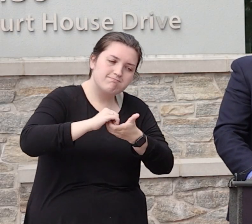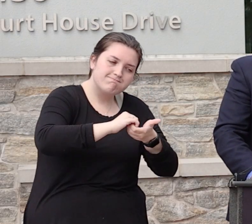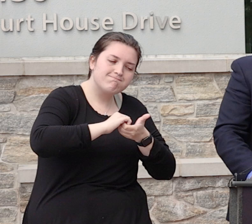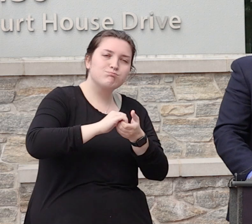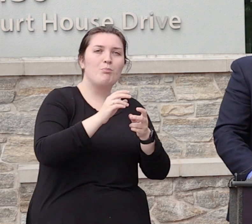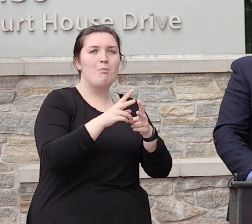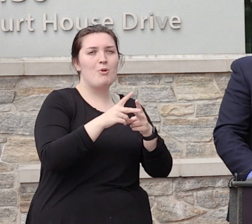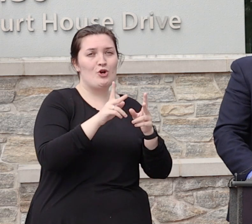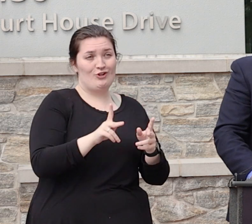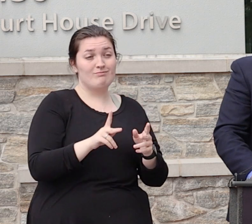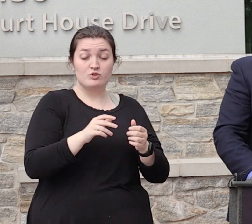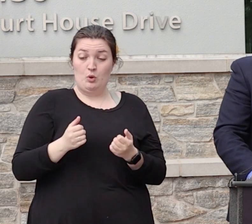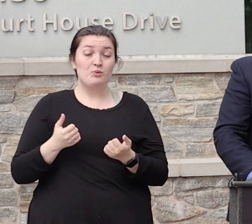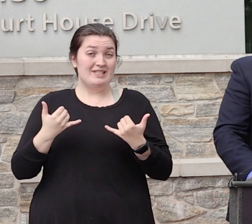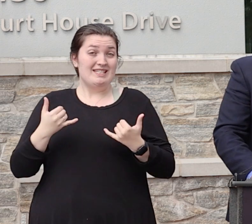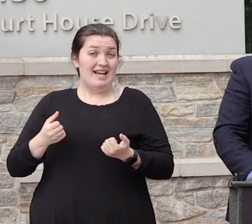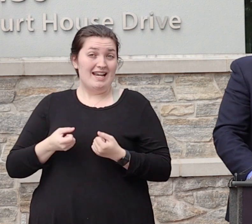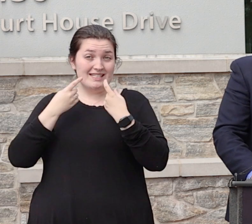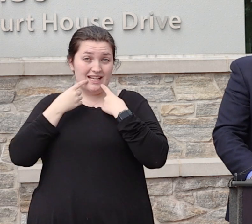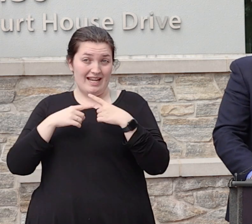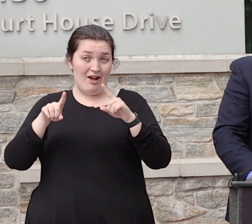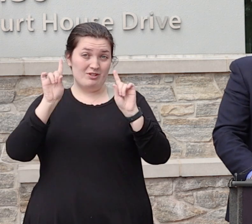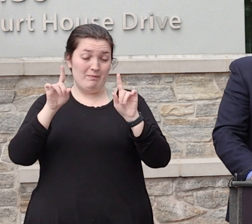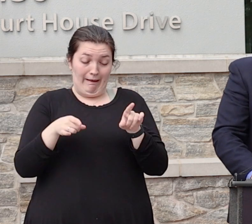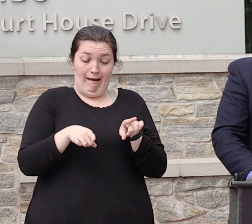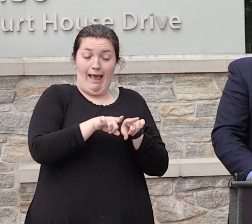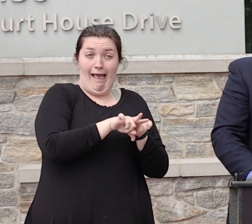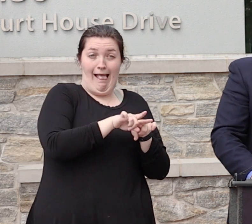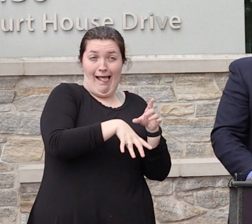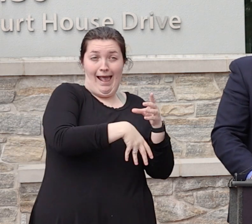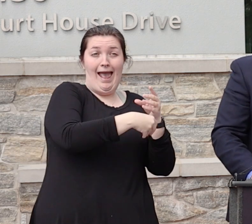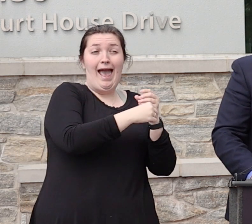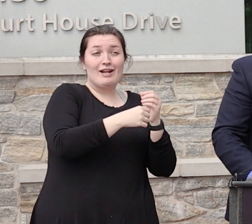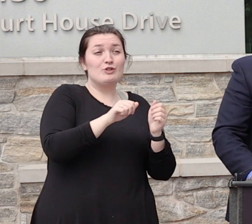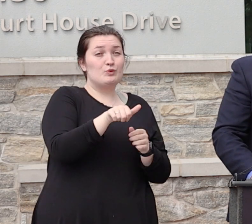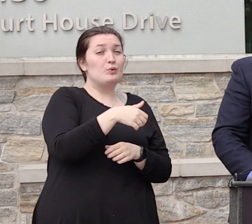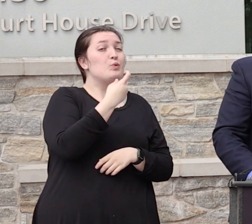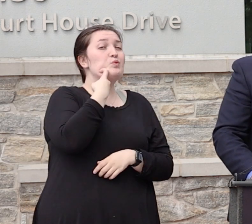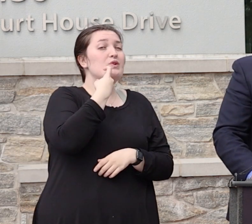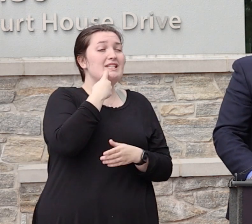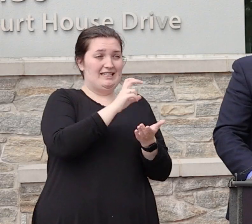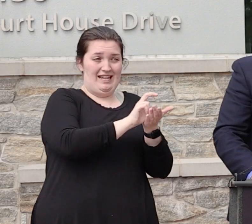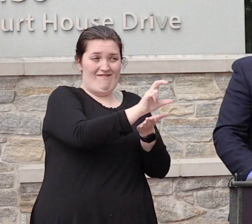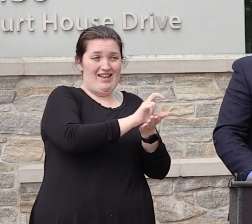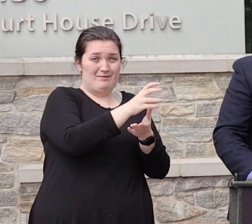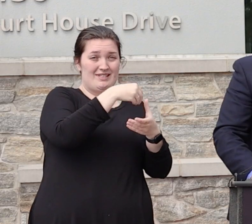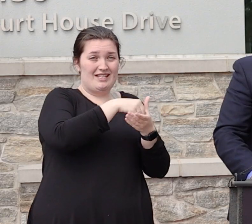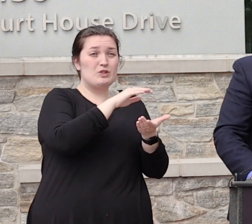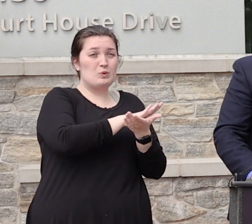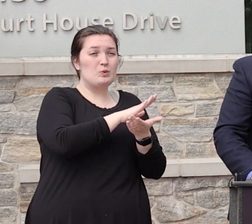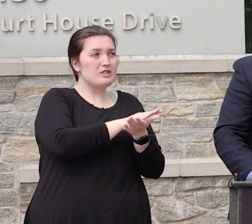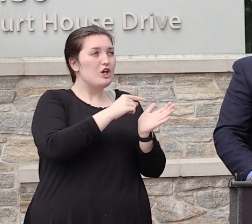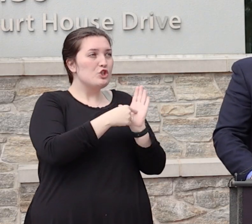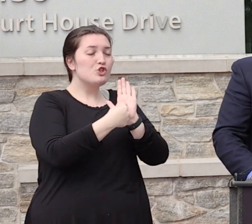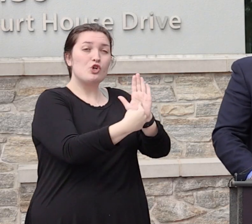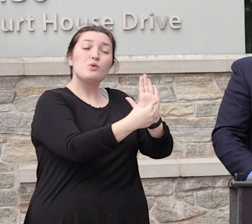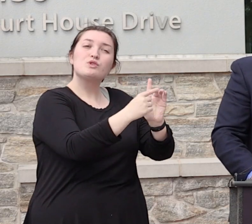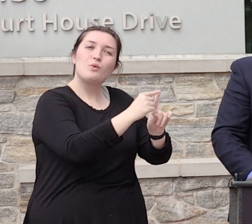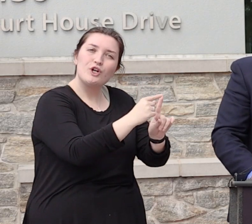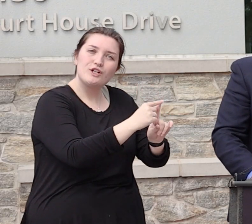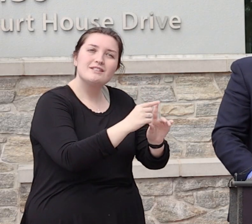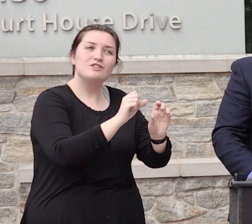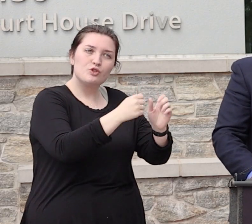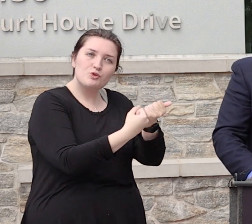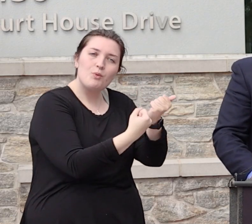with the recent proposed capital investments you've made in our schools, reflects not only that support in words, but also in determined